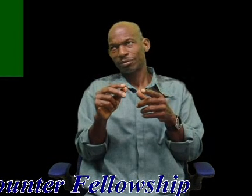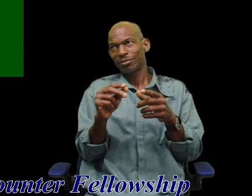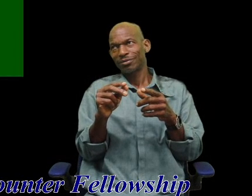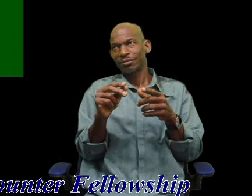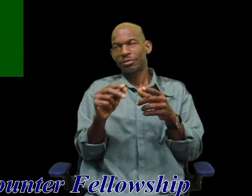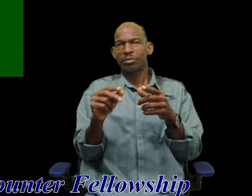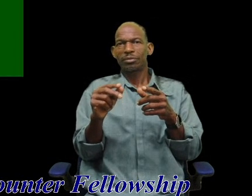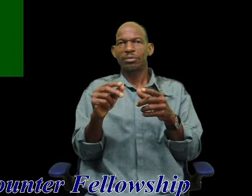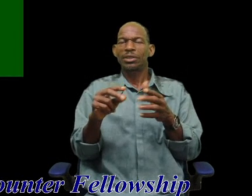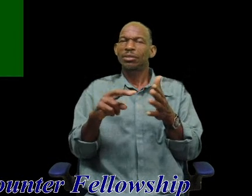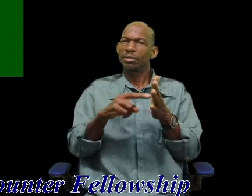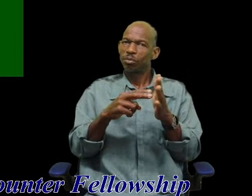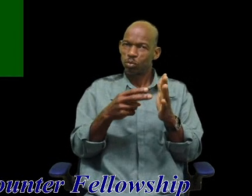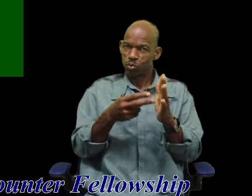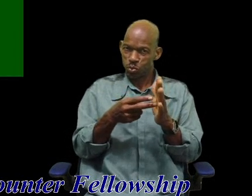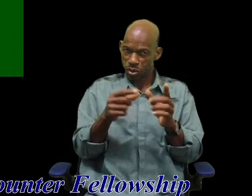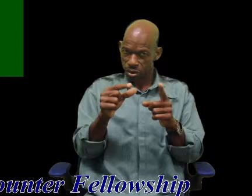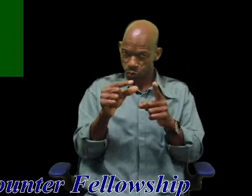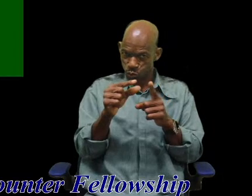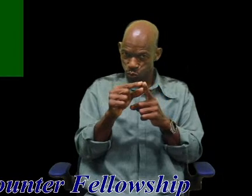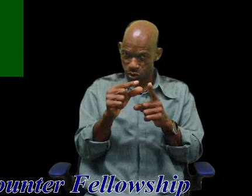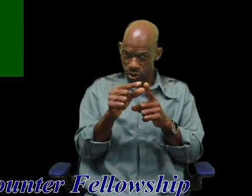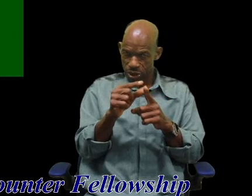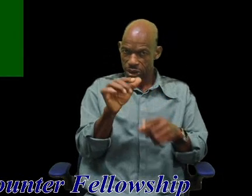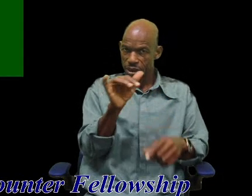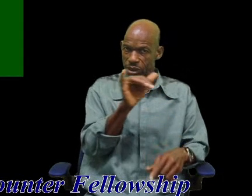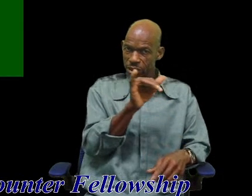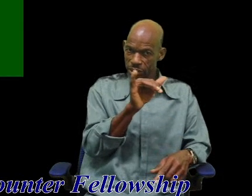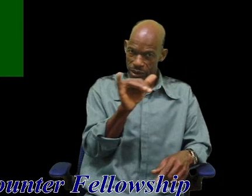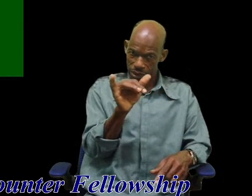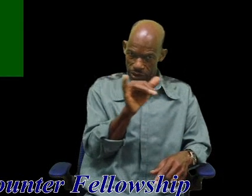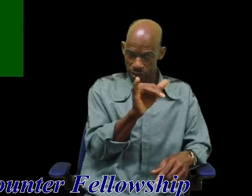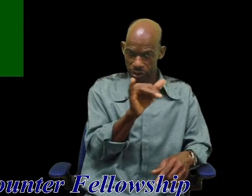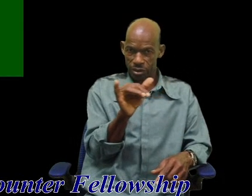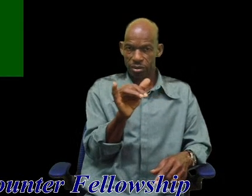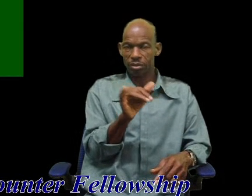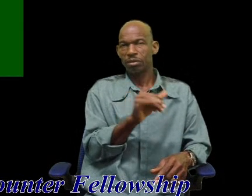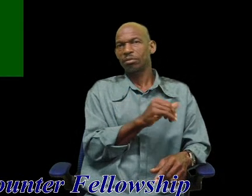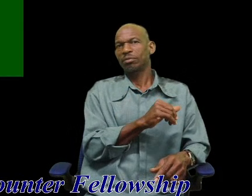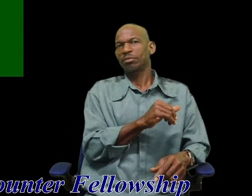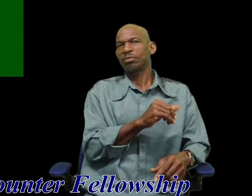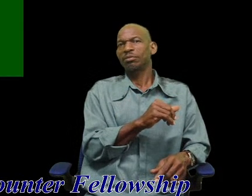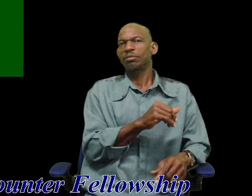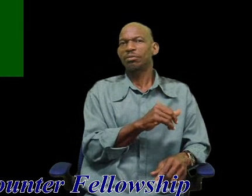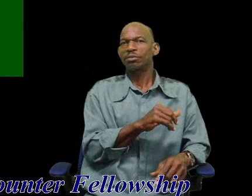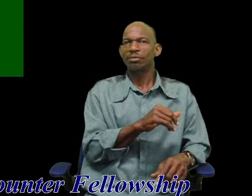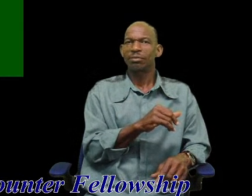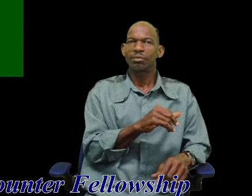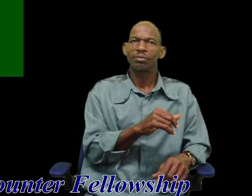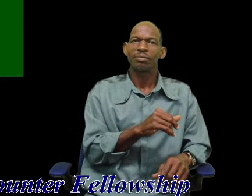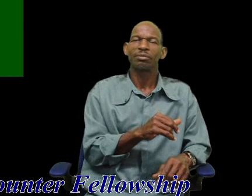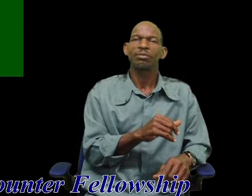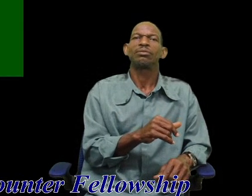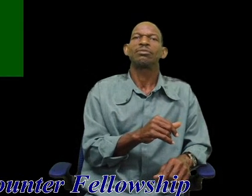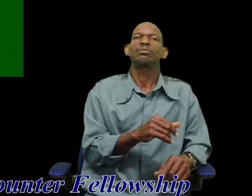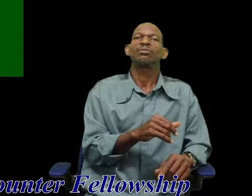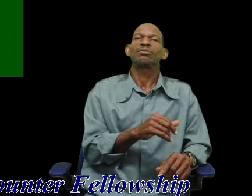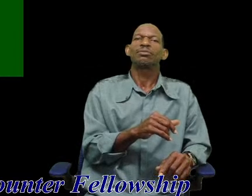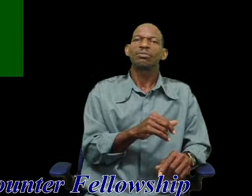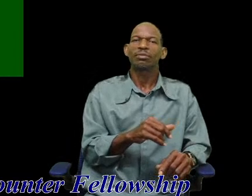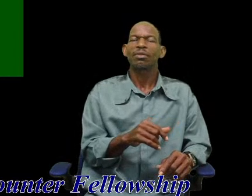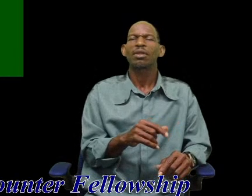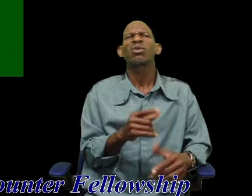words are the same. The meaning of these words are the same, What is